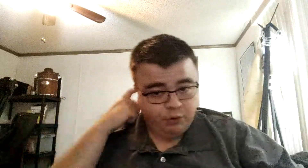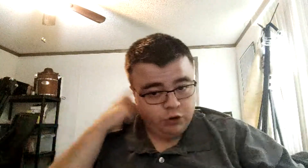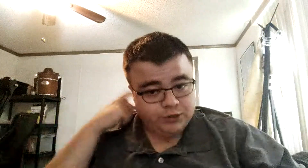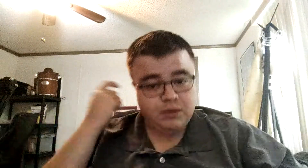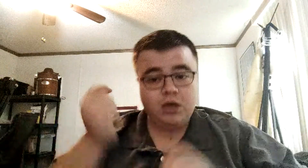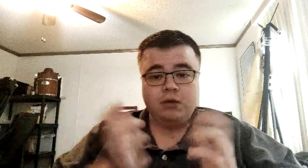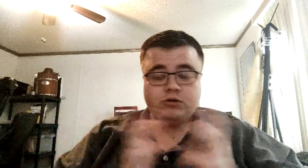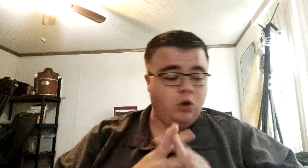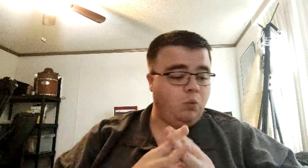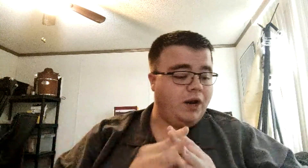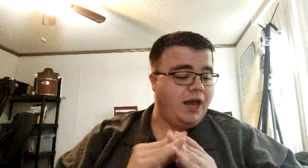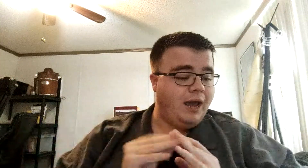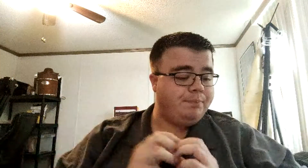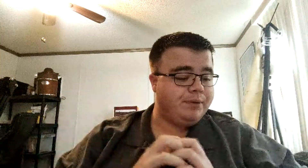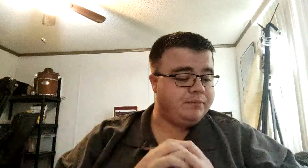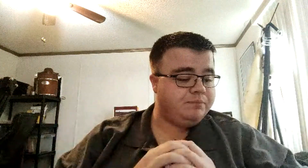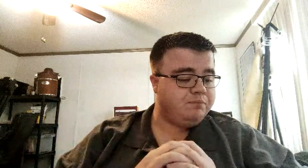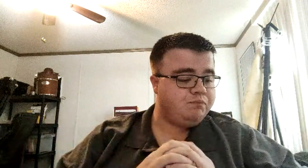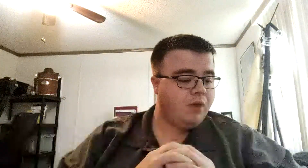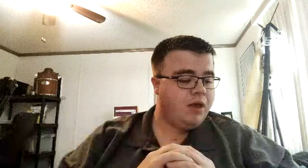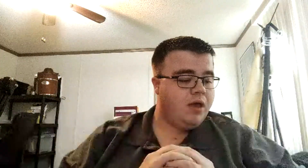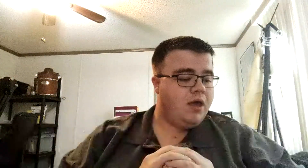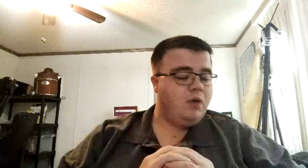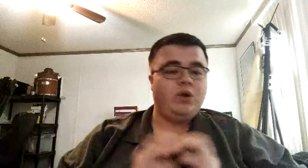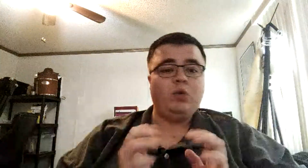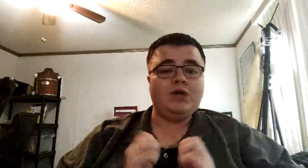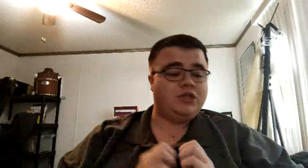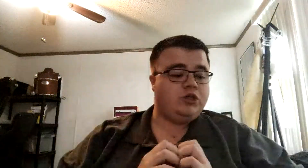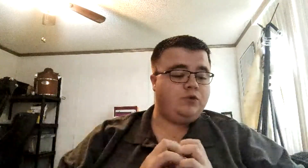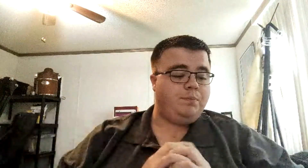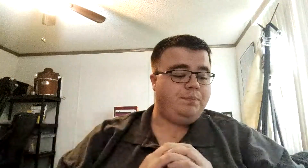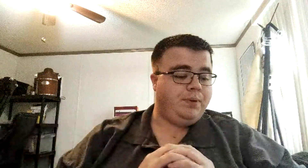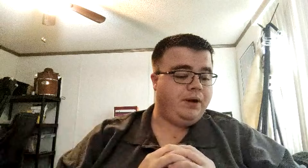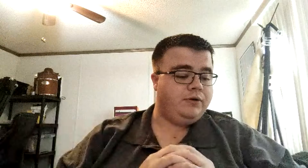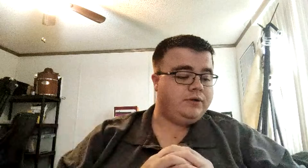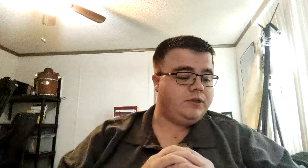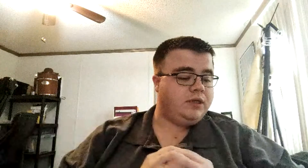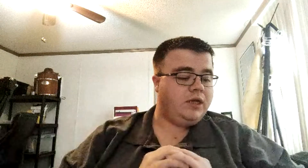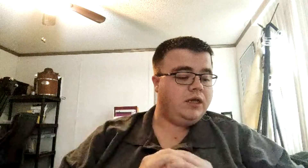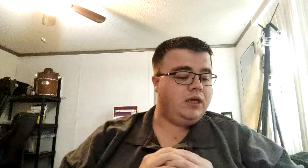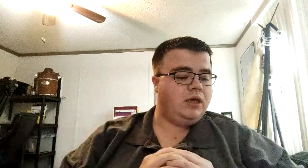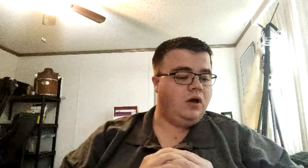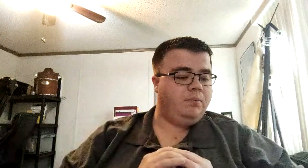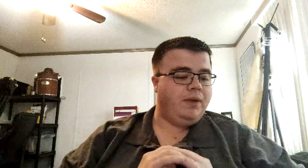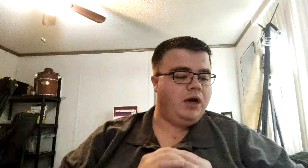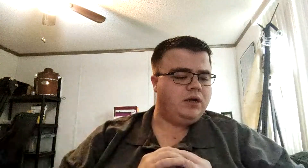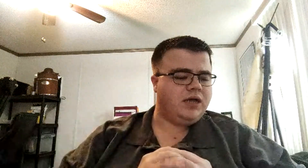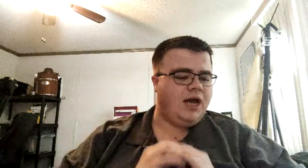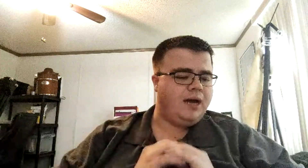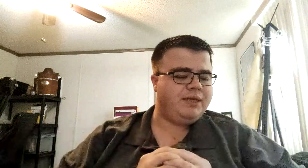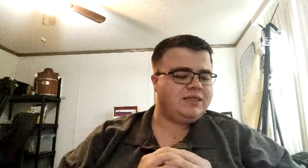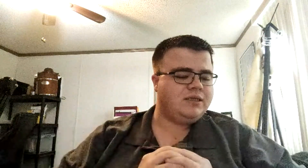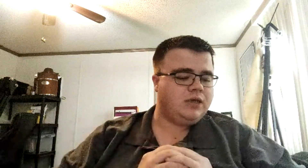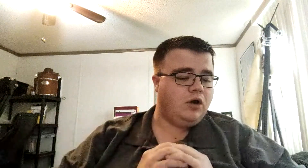support. So what happened? When he went to Paris, he met Abby